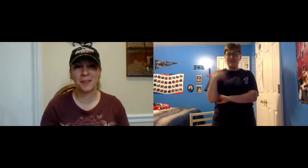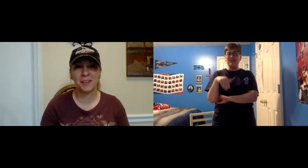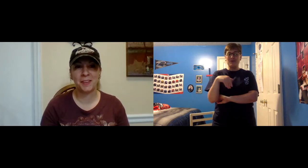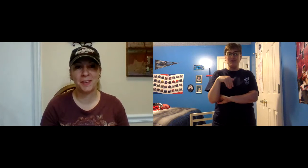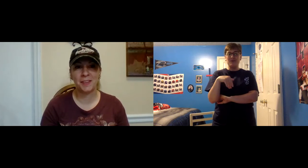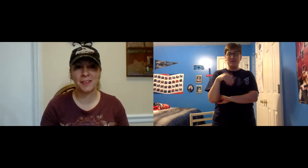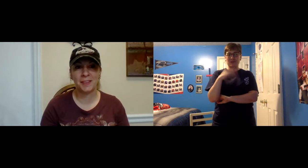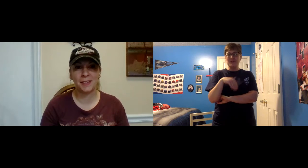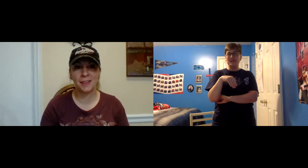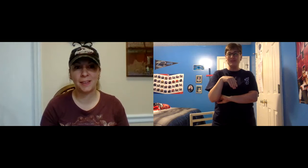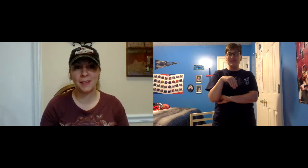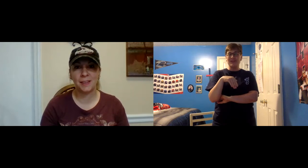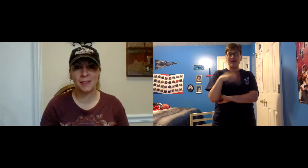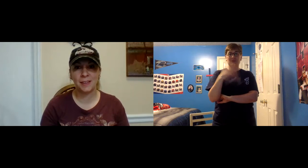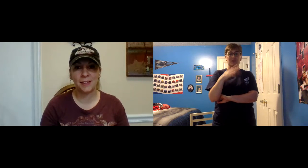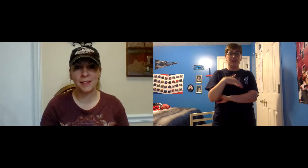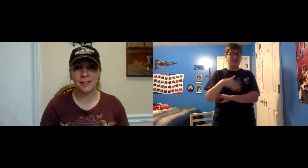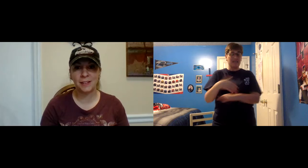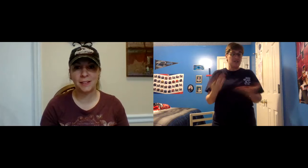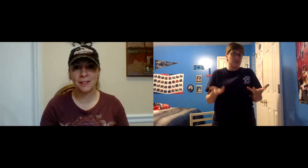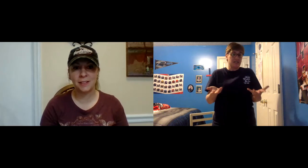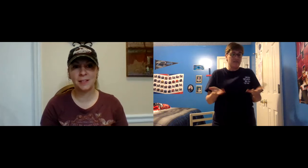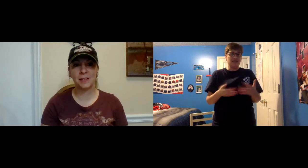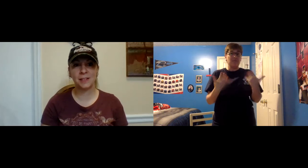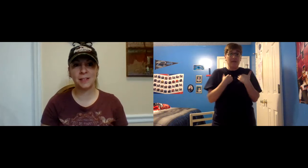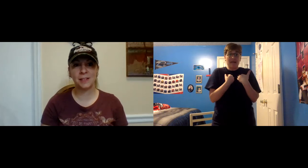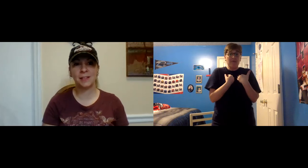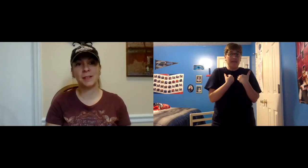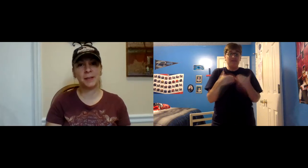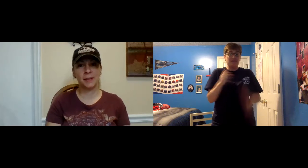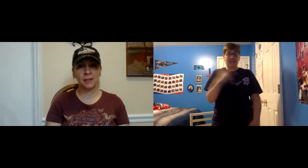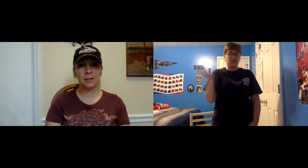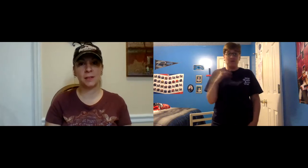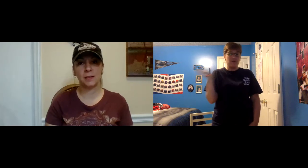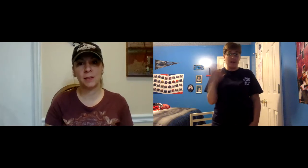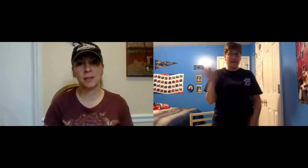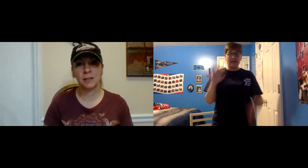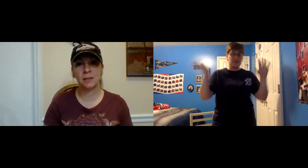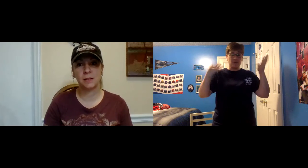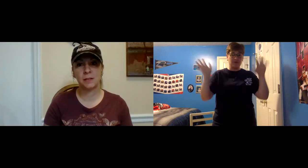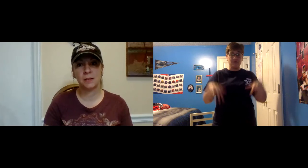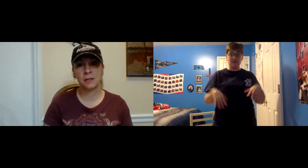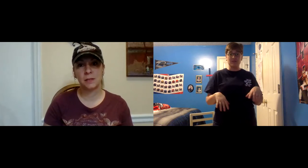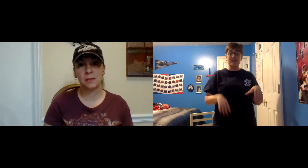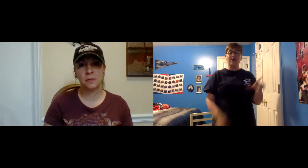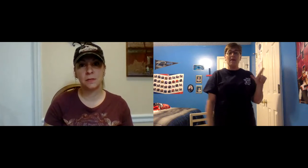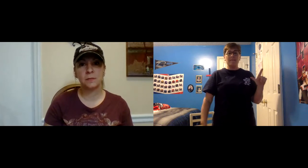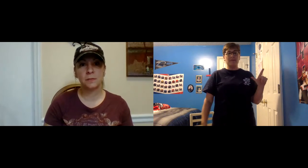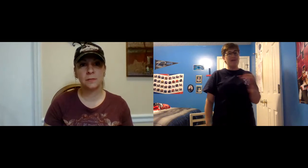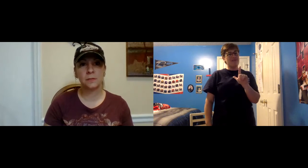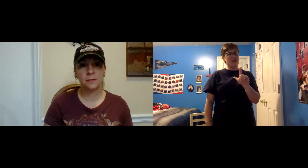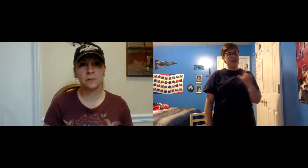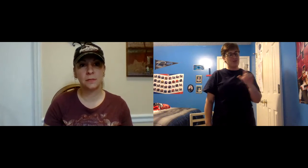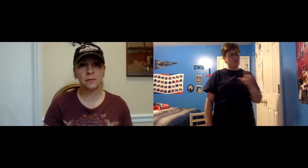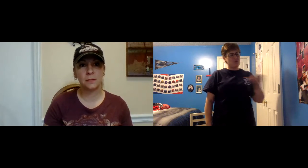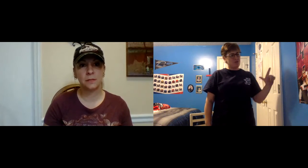good friend who learned using her left hand because she's a lefty. But I mean, I'm a lefty and I do it with my right hand. I'm just all confused. But